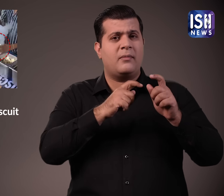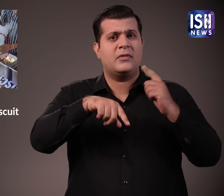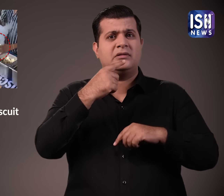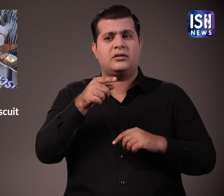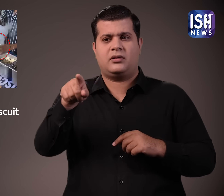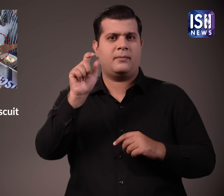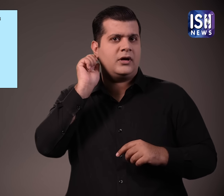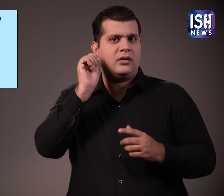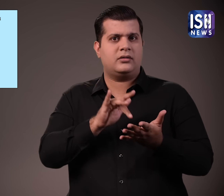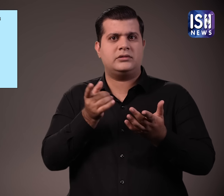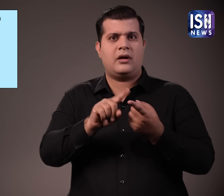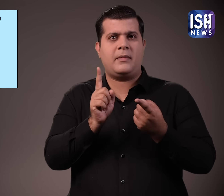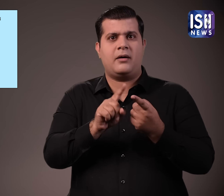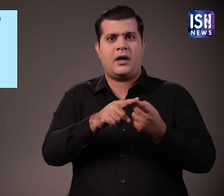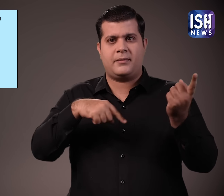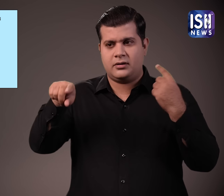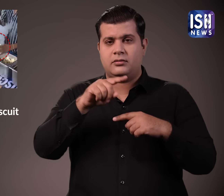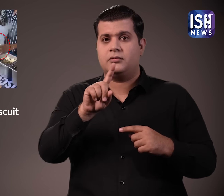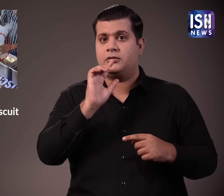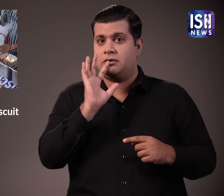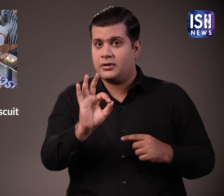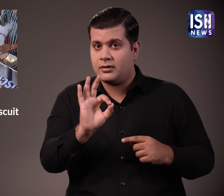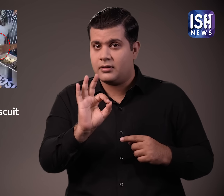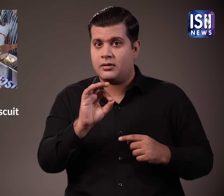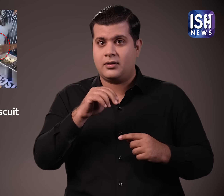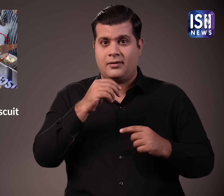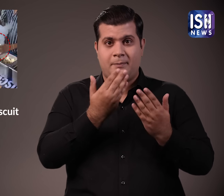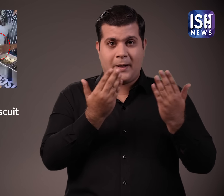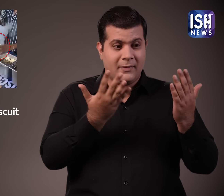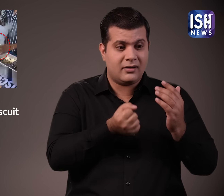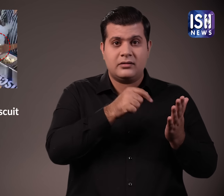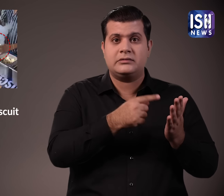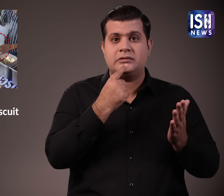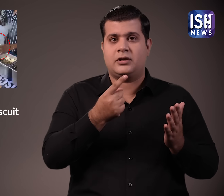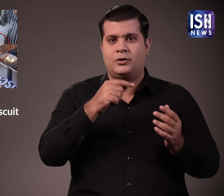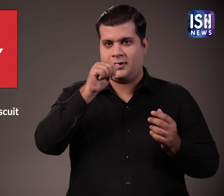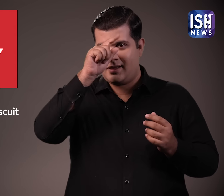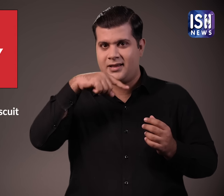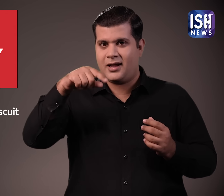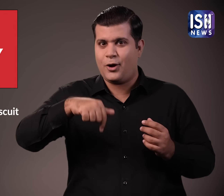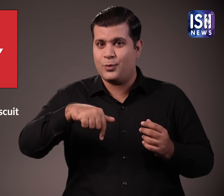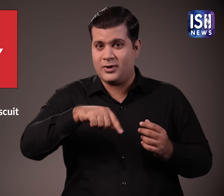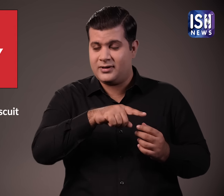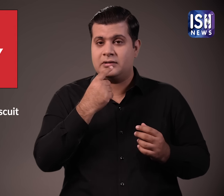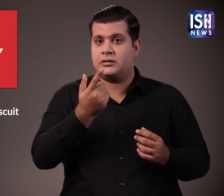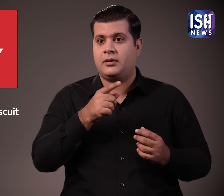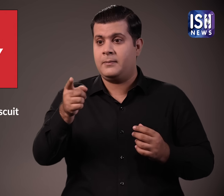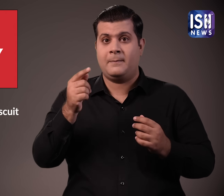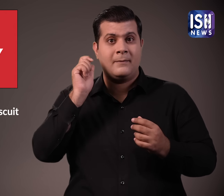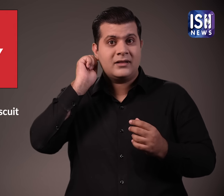It was being said that the incident occurred in Chennai. However, India today fact checked and found that the incident occurred in